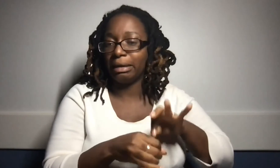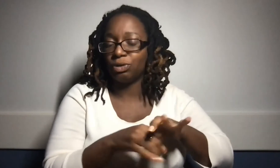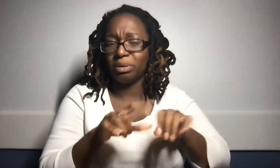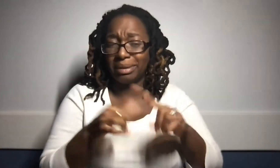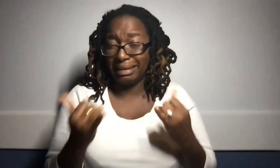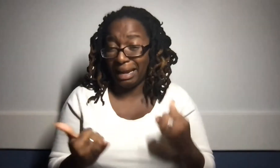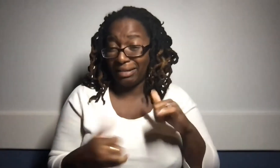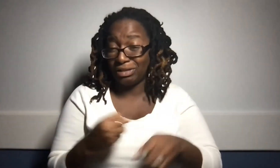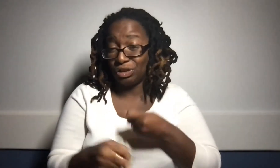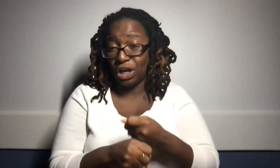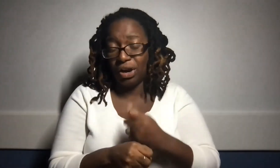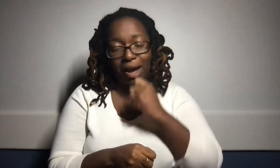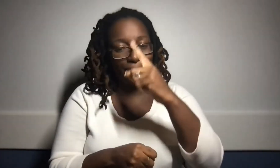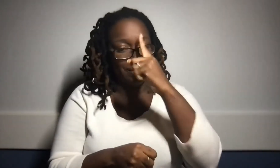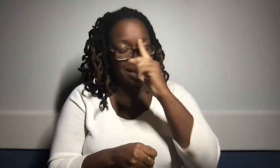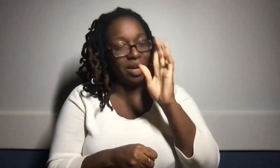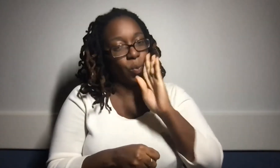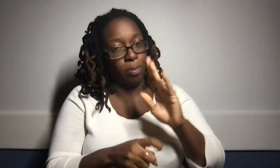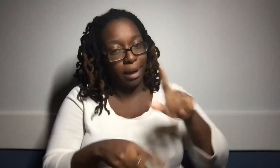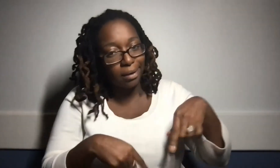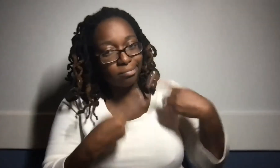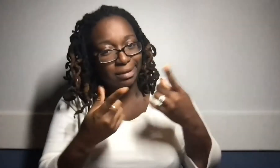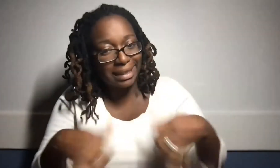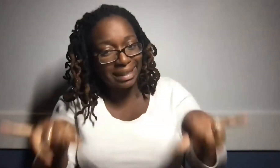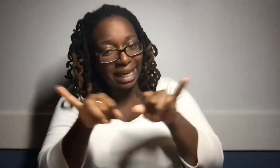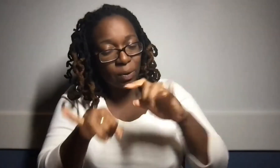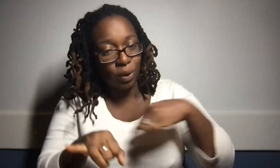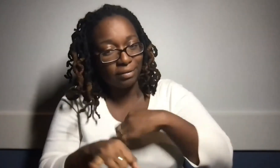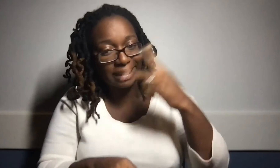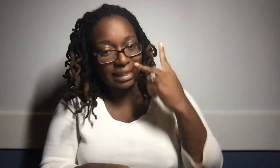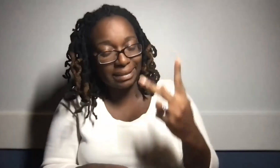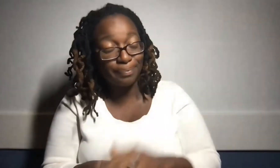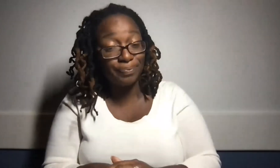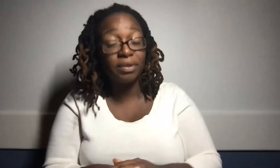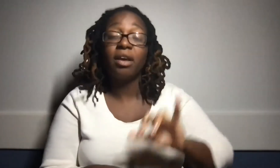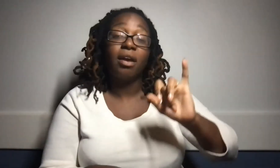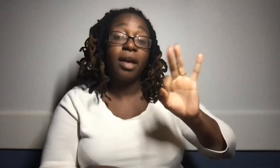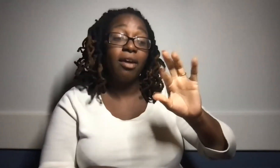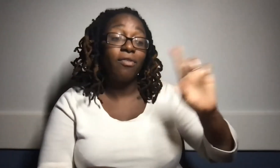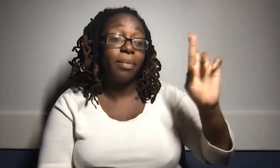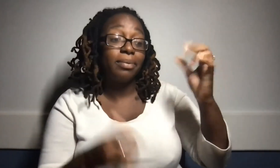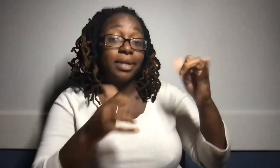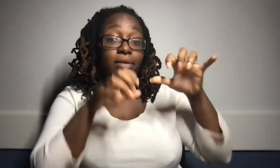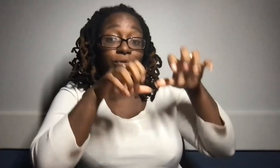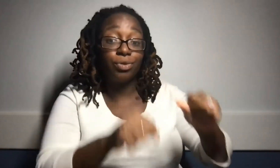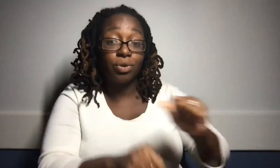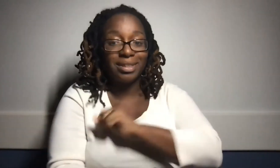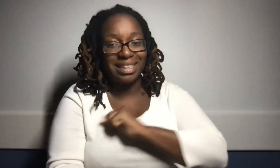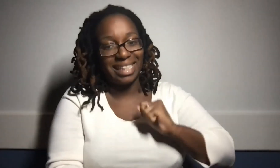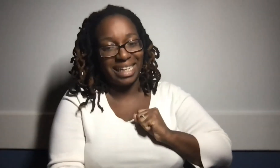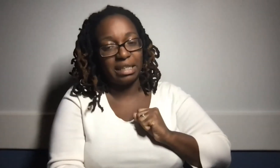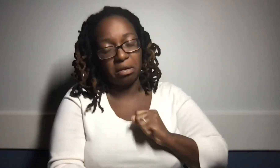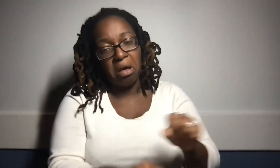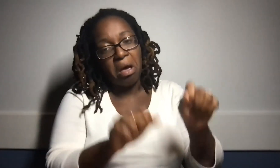will follow that traditional path. Clearly, if Republicans gain control of the Senate, it could potentially